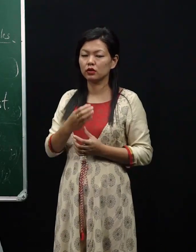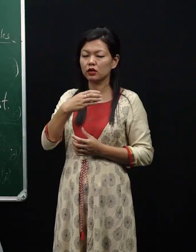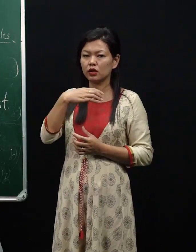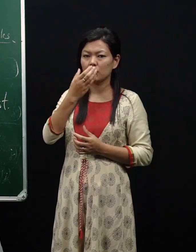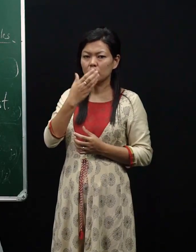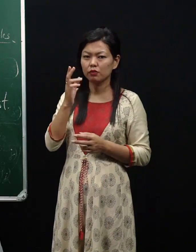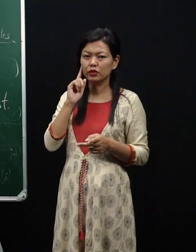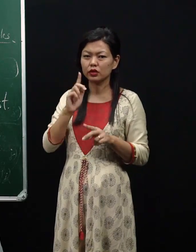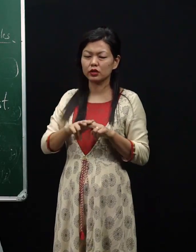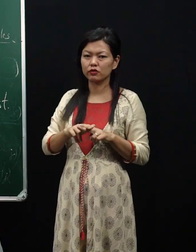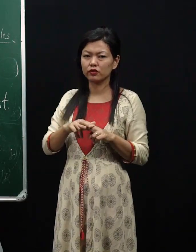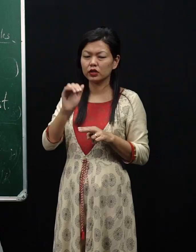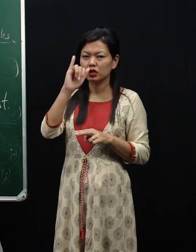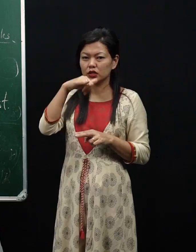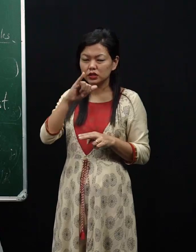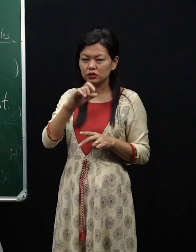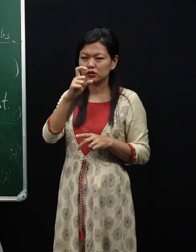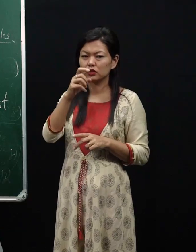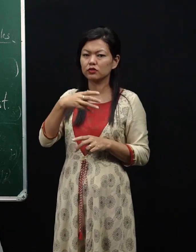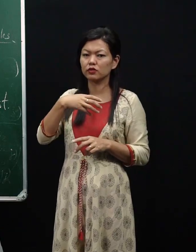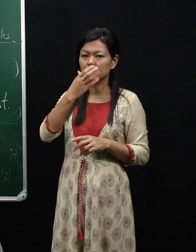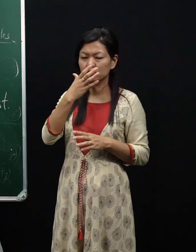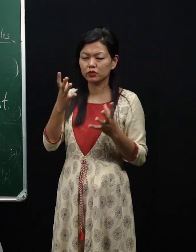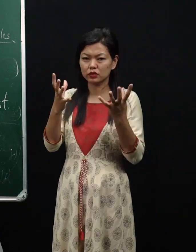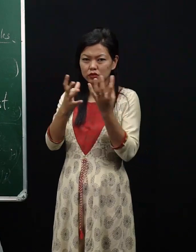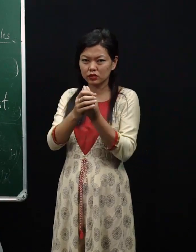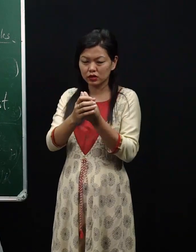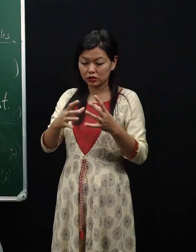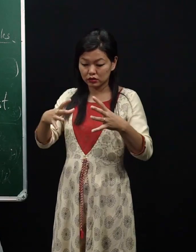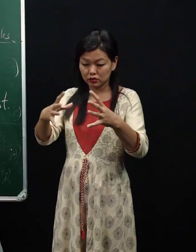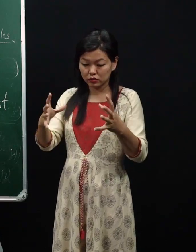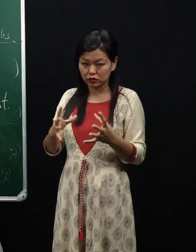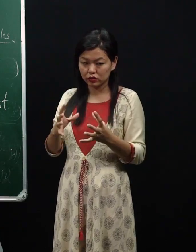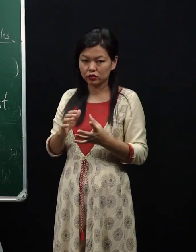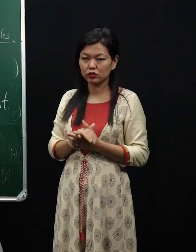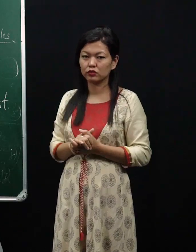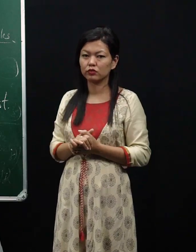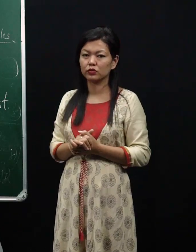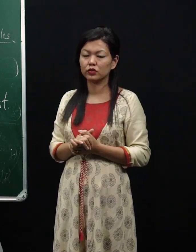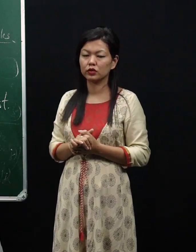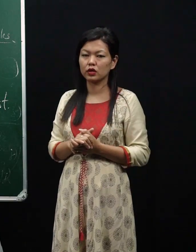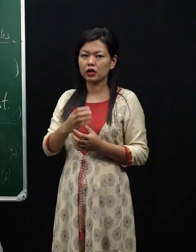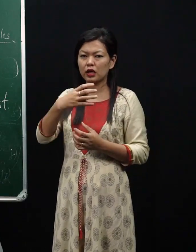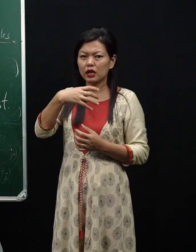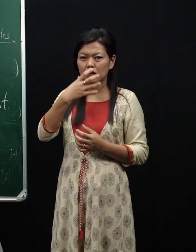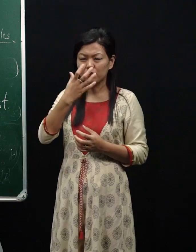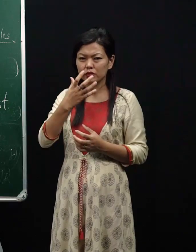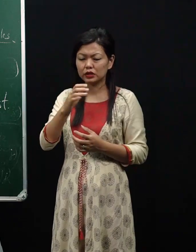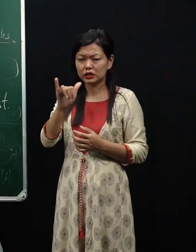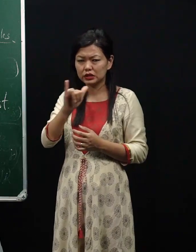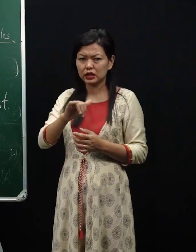Apple, if we have six or seven apple together, though it's an apple, but there might be some changes, right, in the